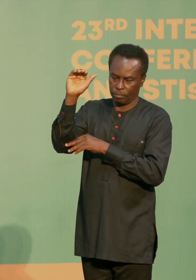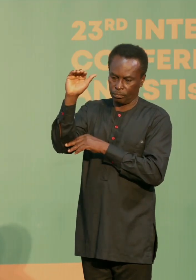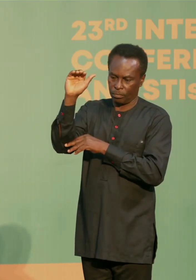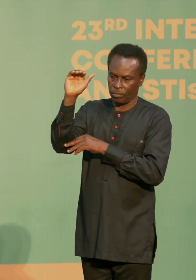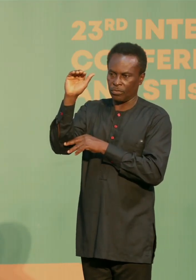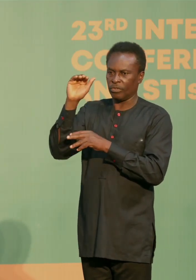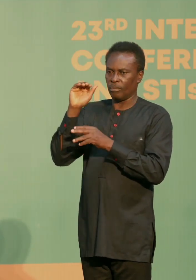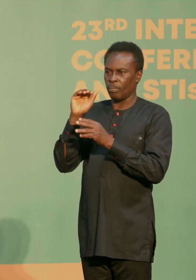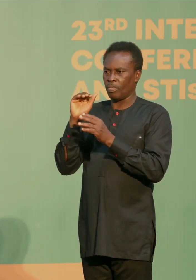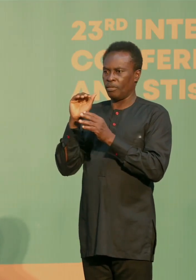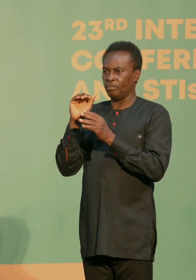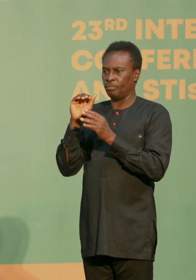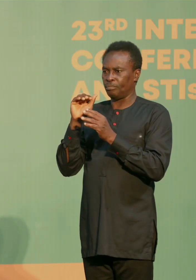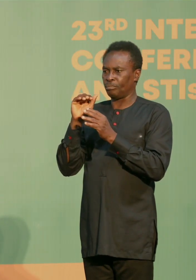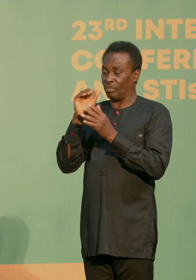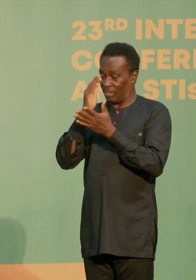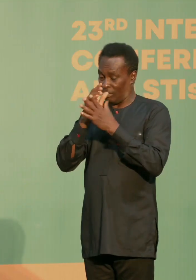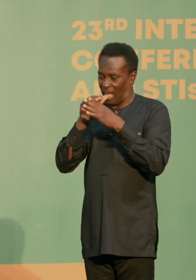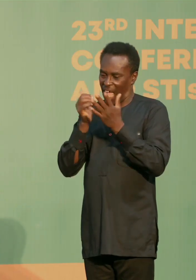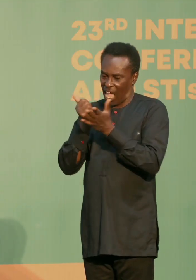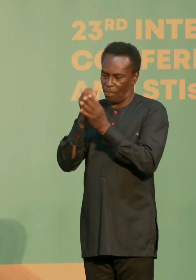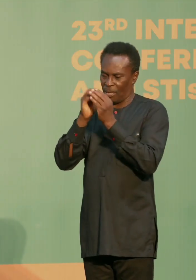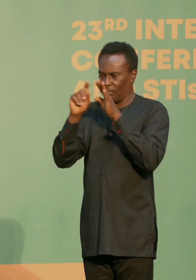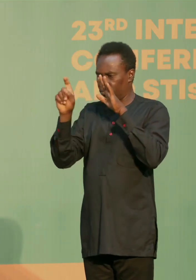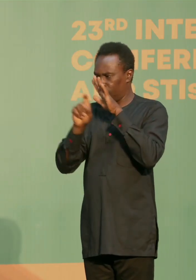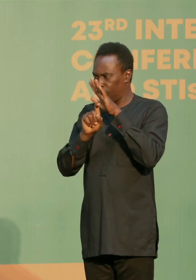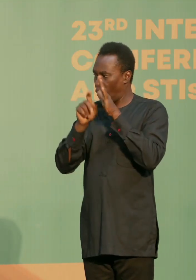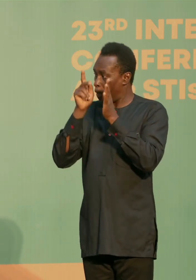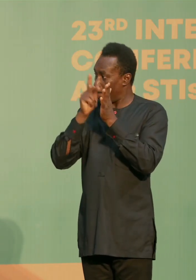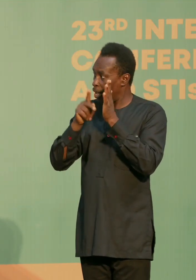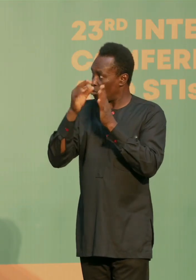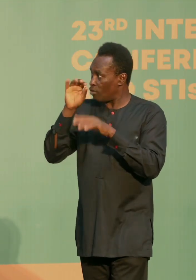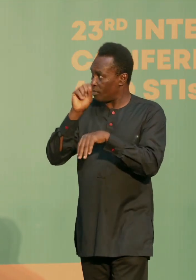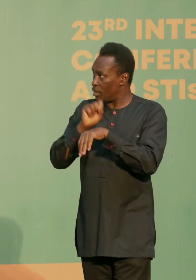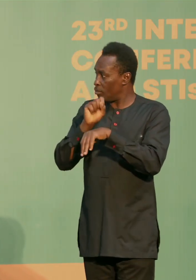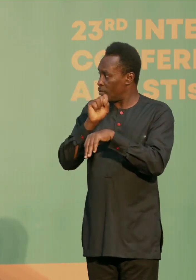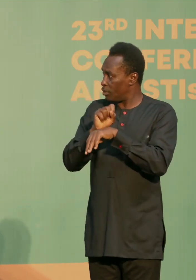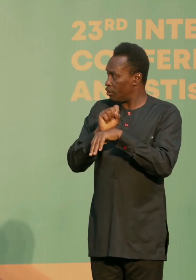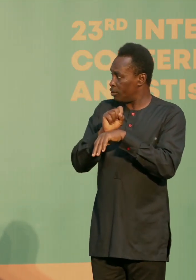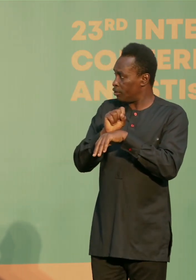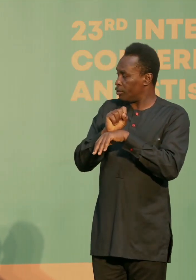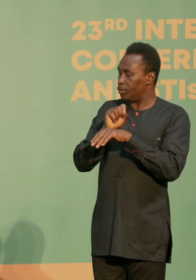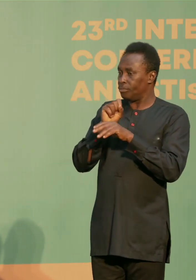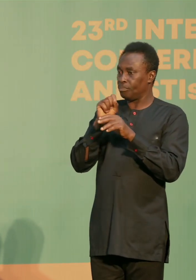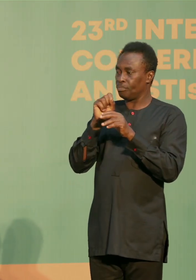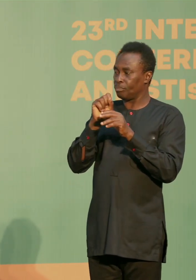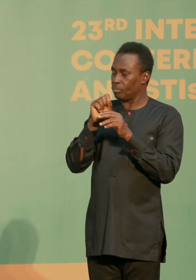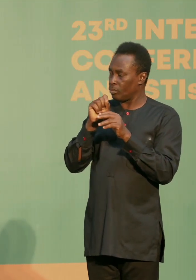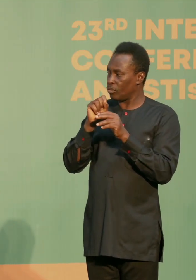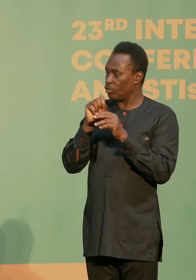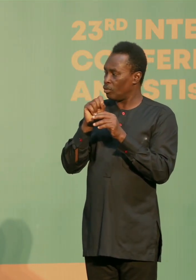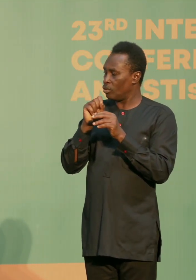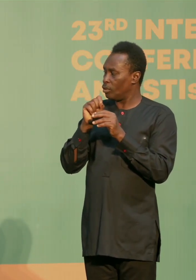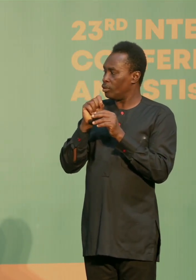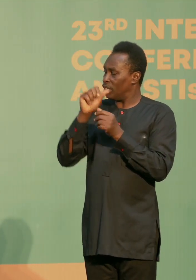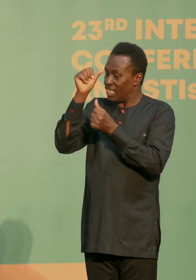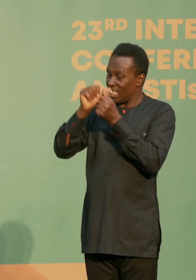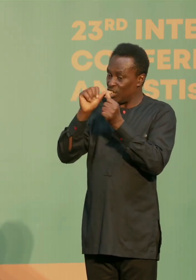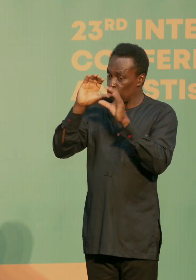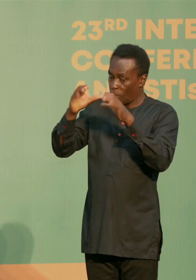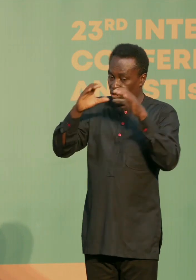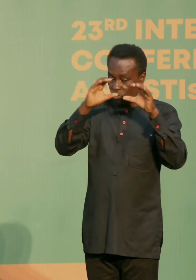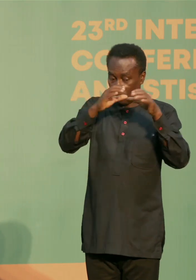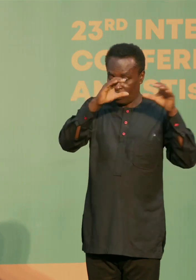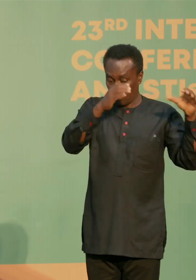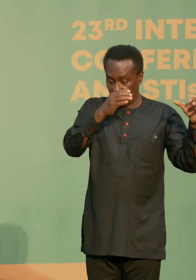for cervical cancer screening. And part of it is for us to design mobile clinics to each community.